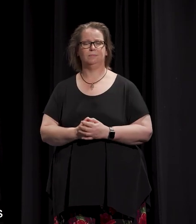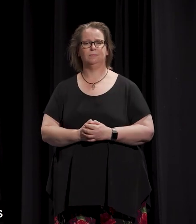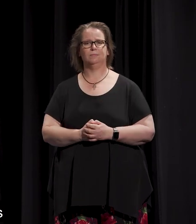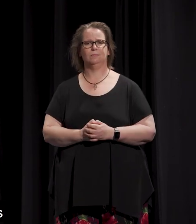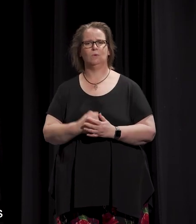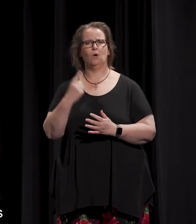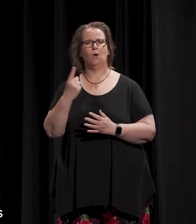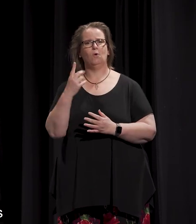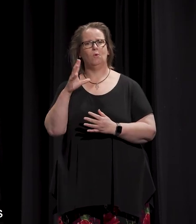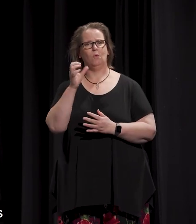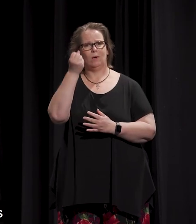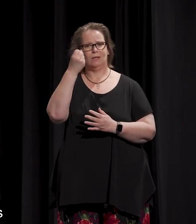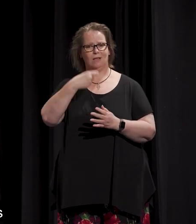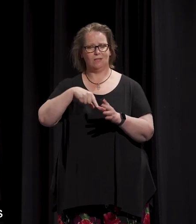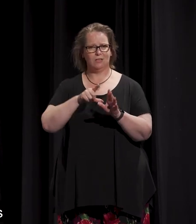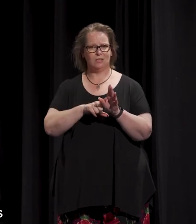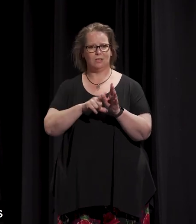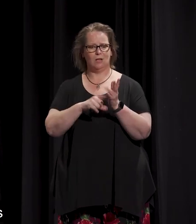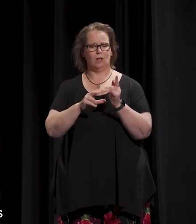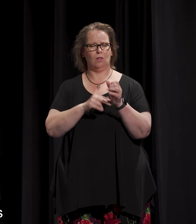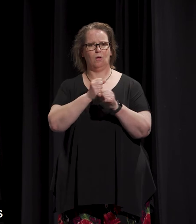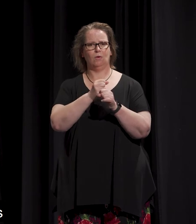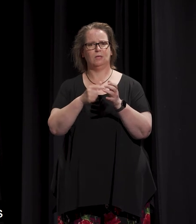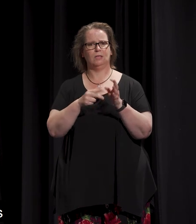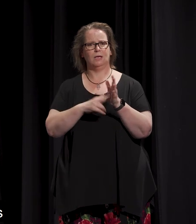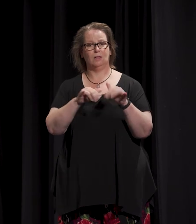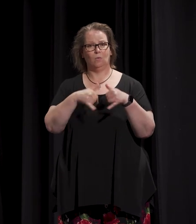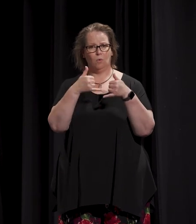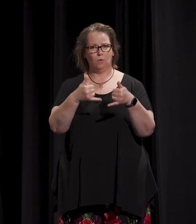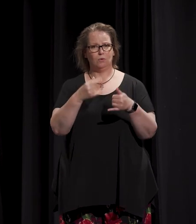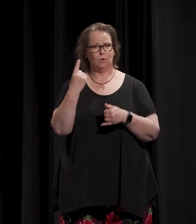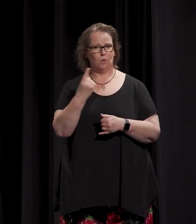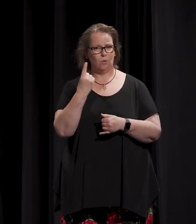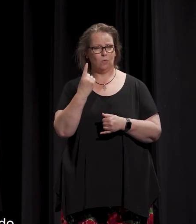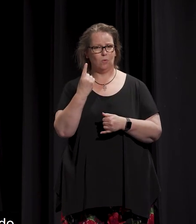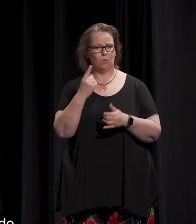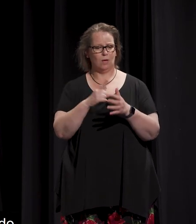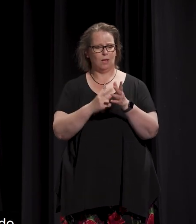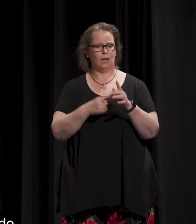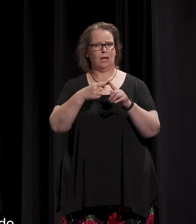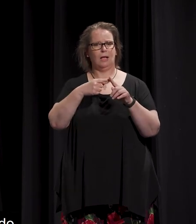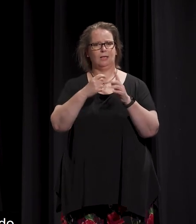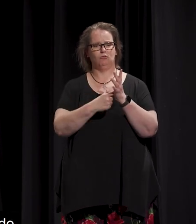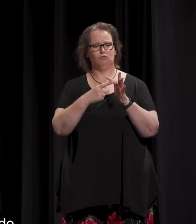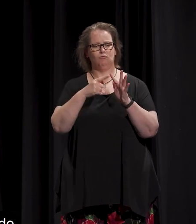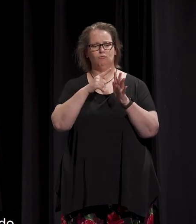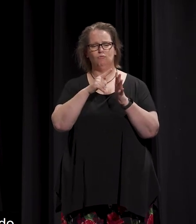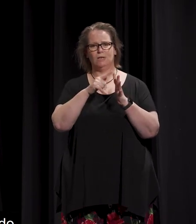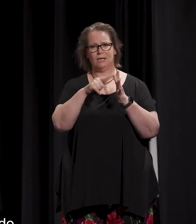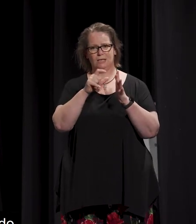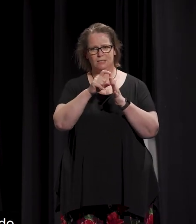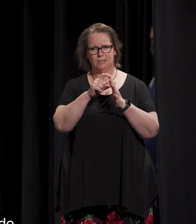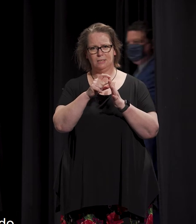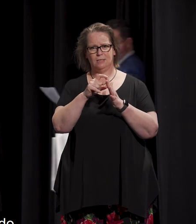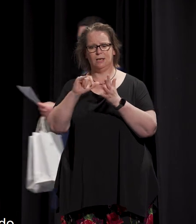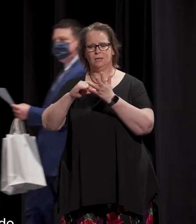The winners of this year's Longtan Awards are Alex Reed and